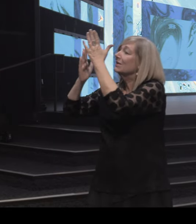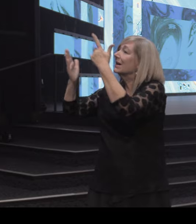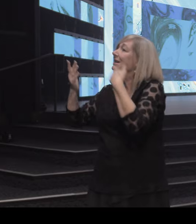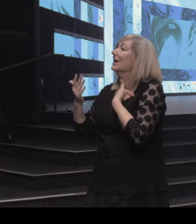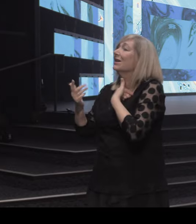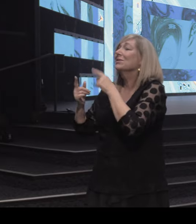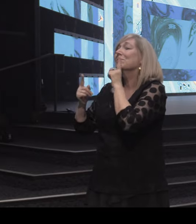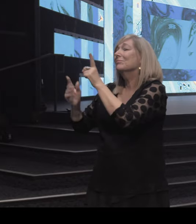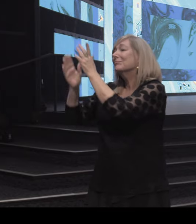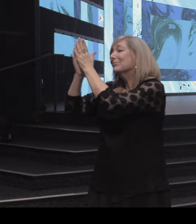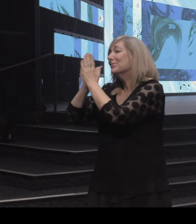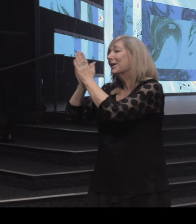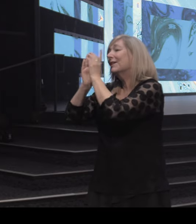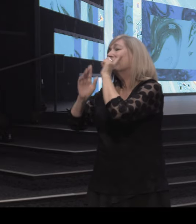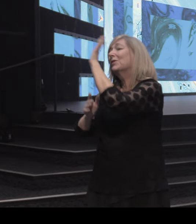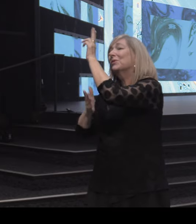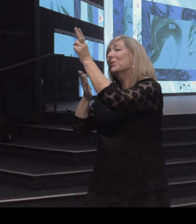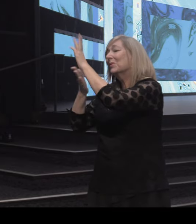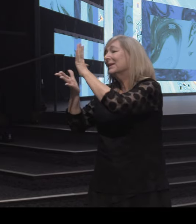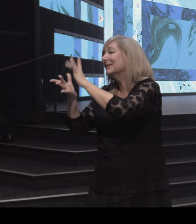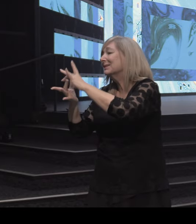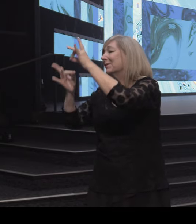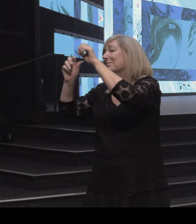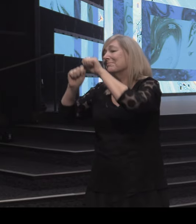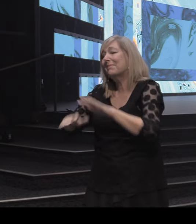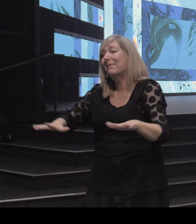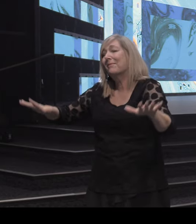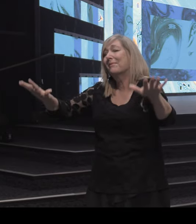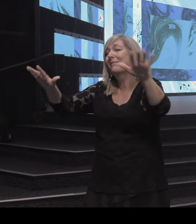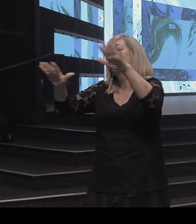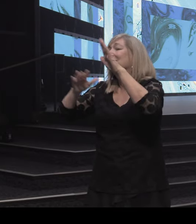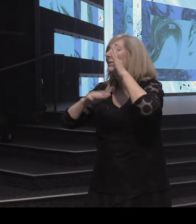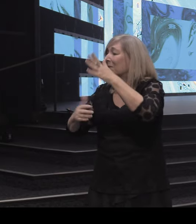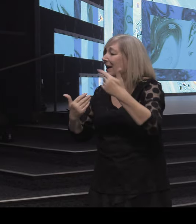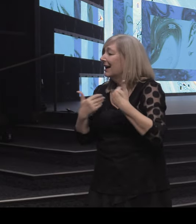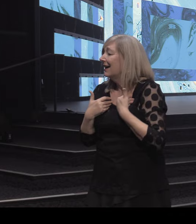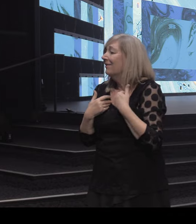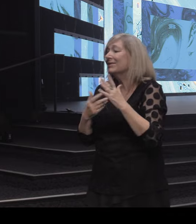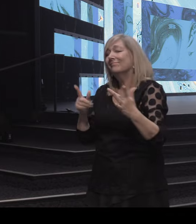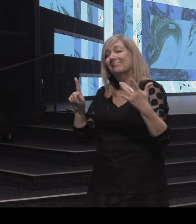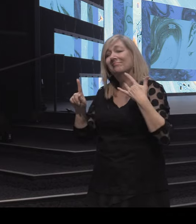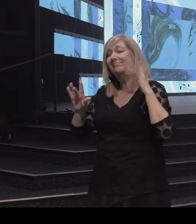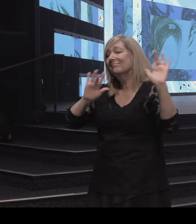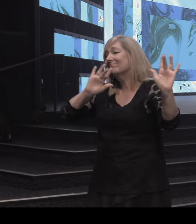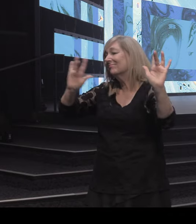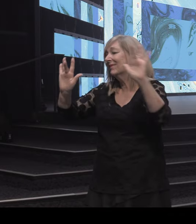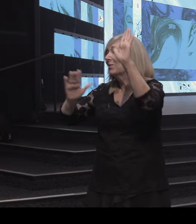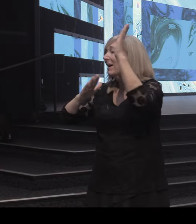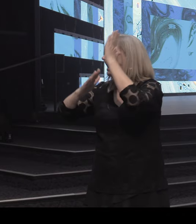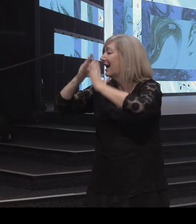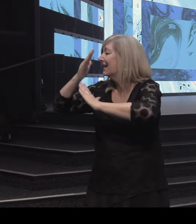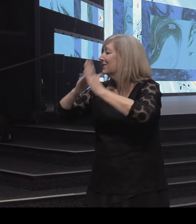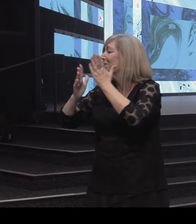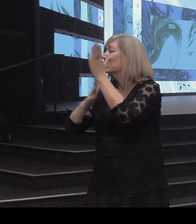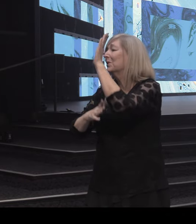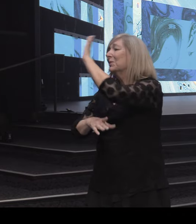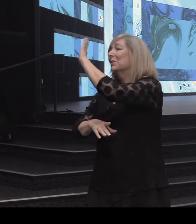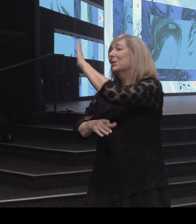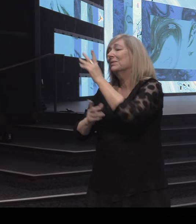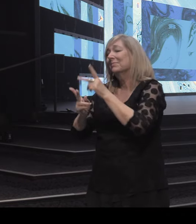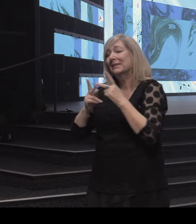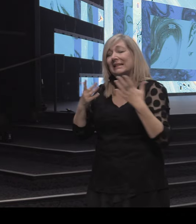for the wave of the Holy Spirit in every single life that right now lifts their holy hand before your presence.